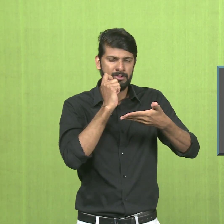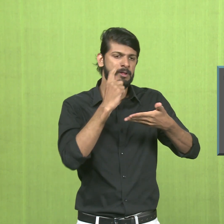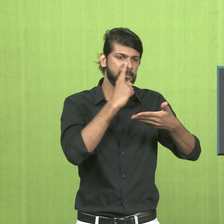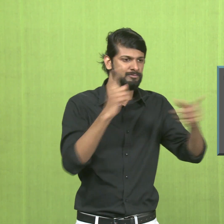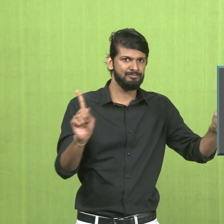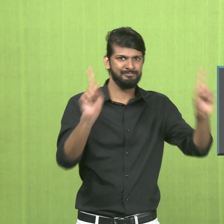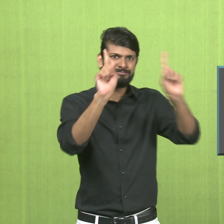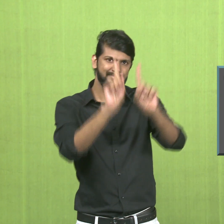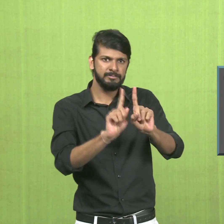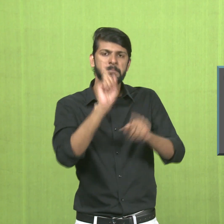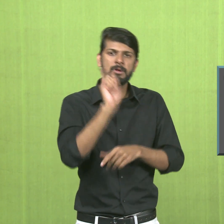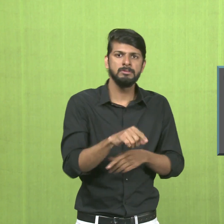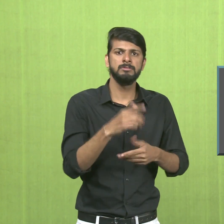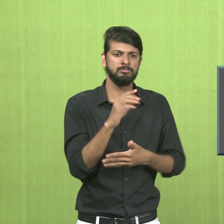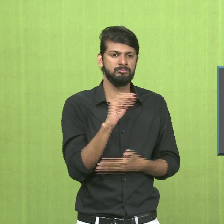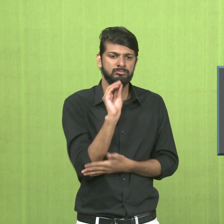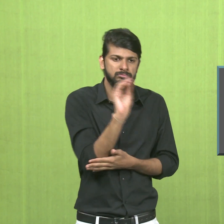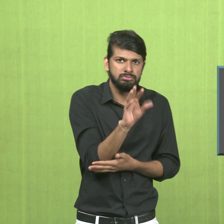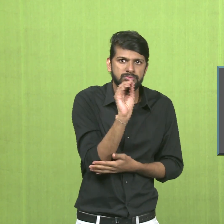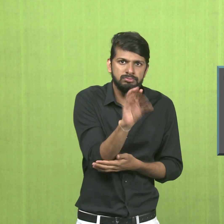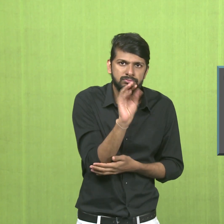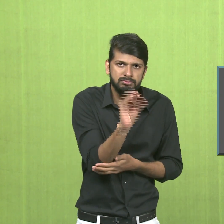this room, which is the kobar ghor.